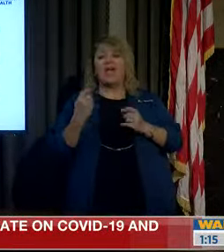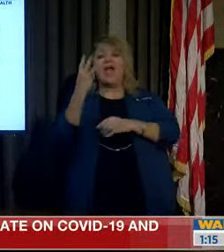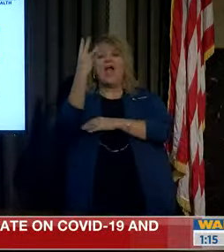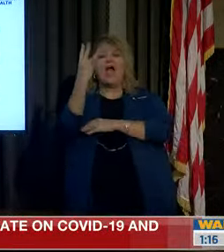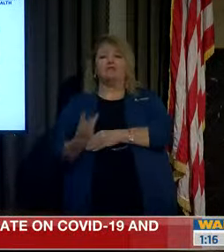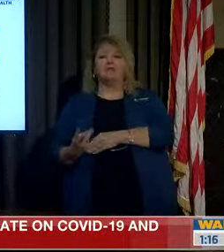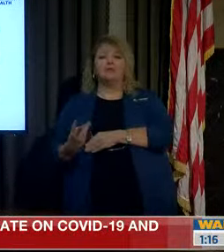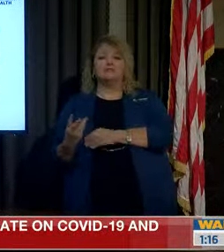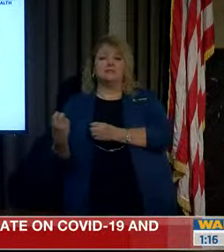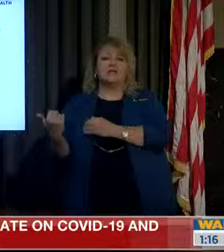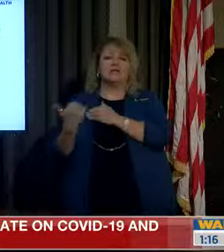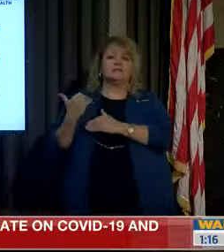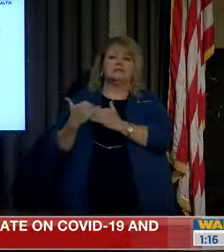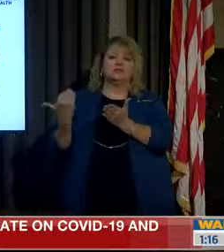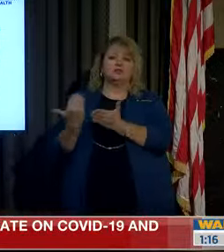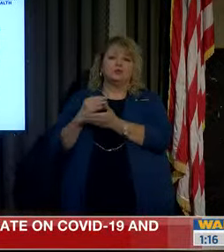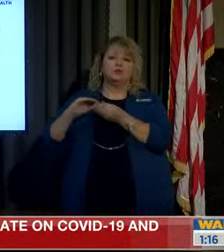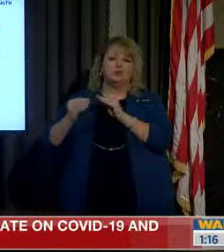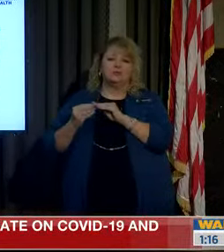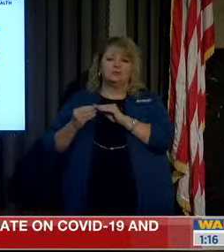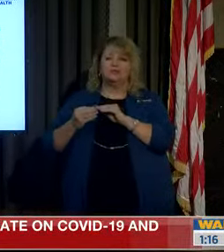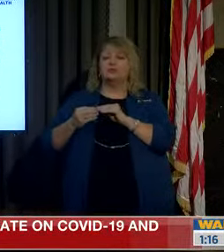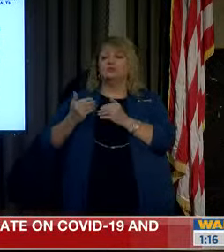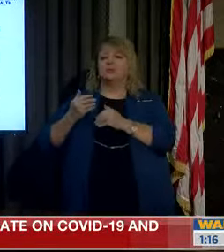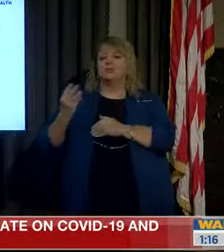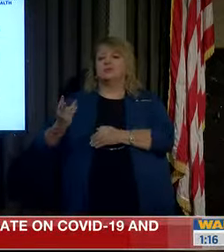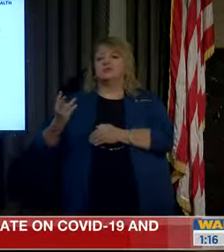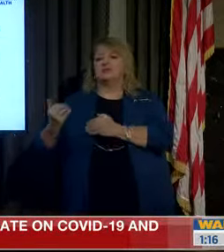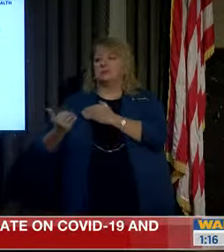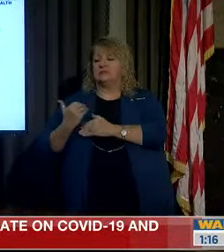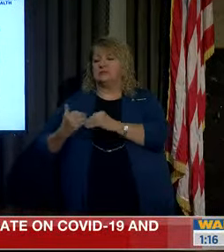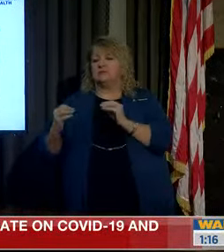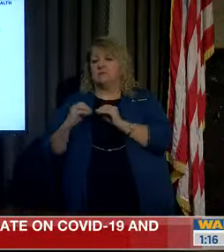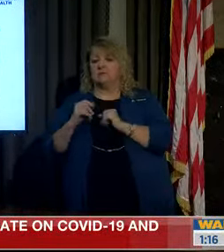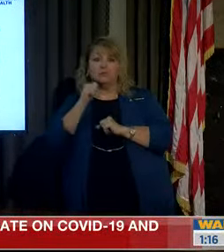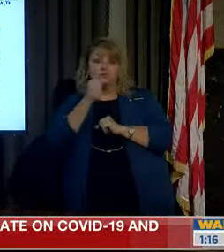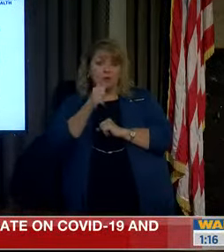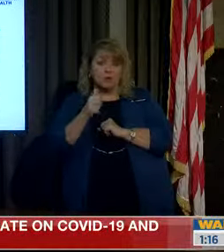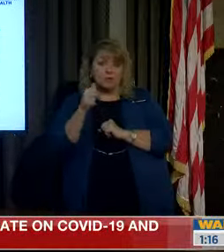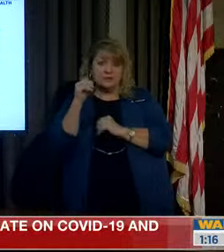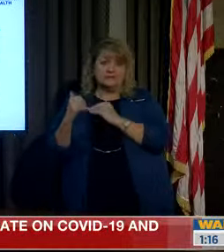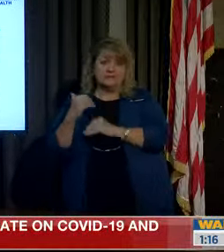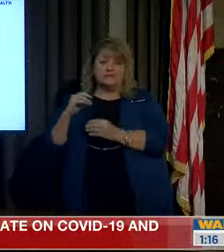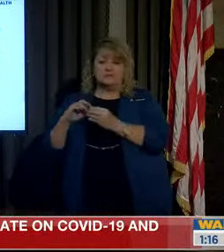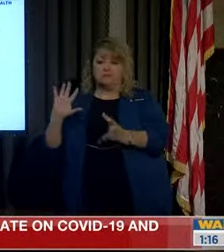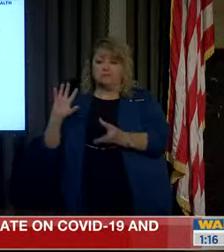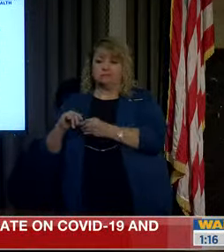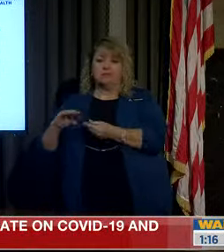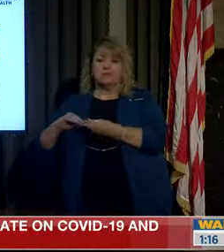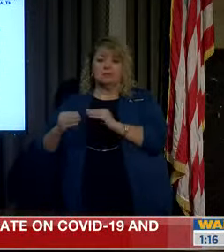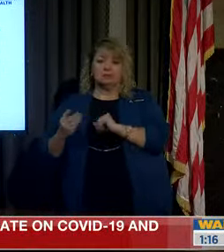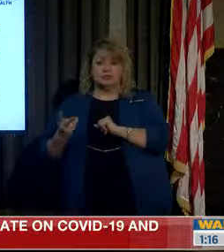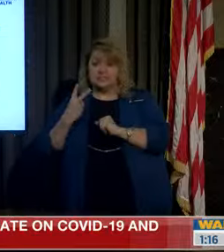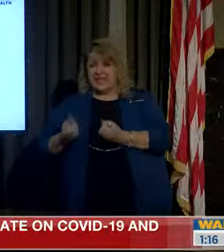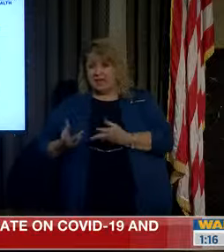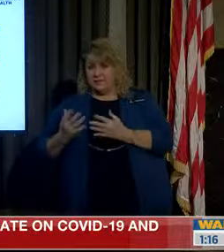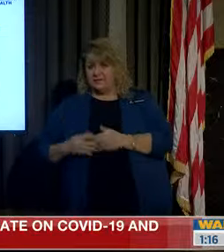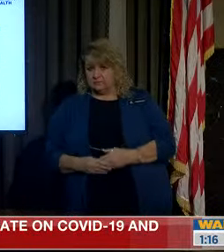get another number to Wednesday, and we hope to see we'll get another number tomorrow, and we hope to see continued improvement on